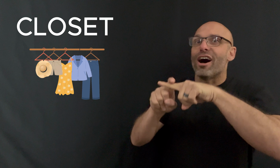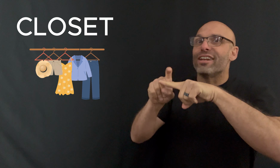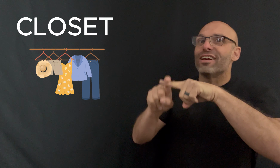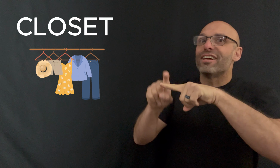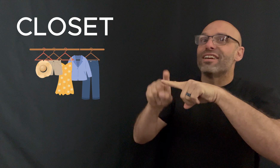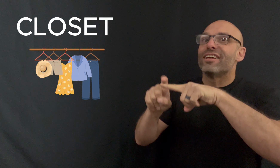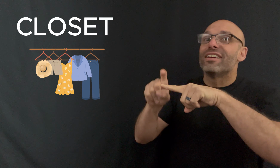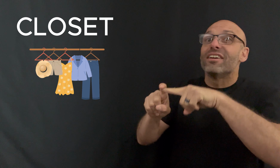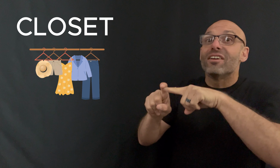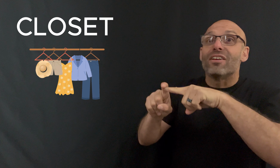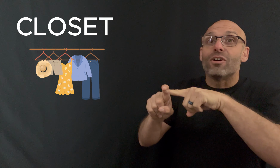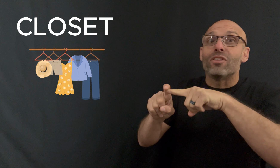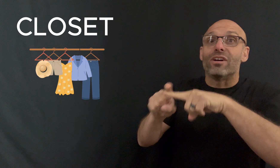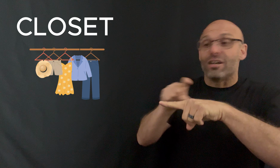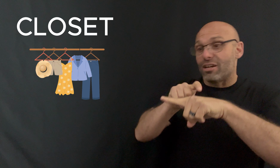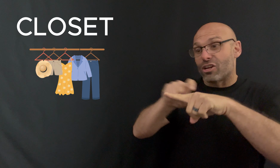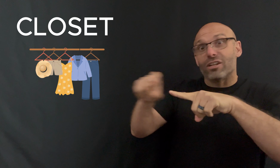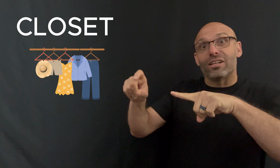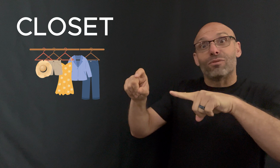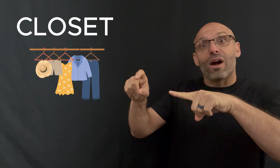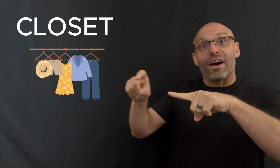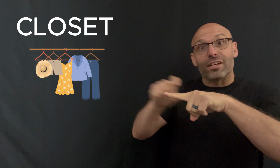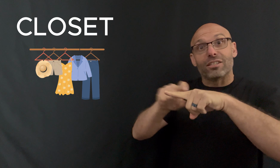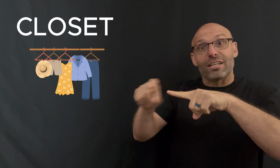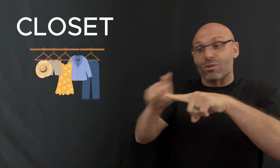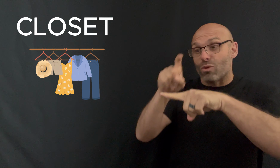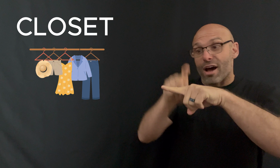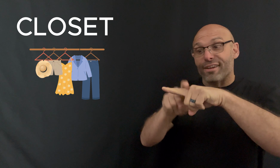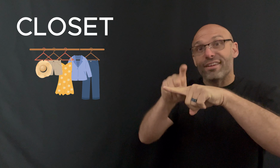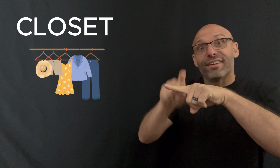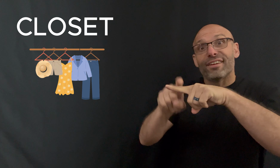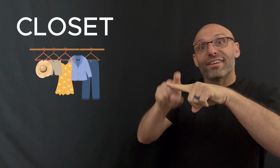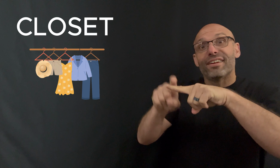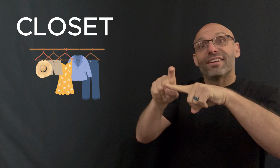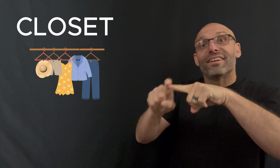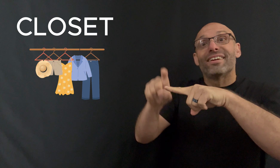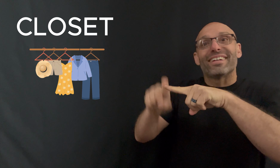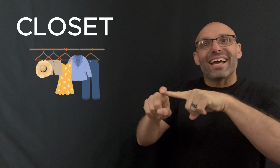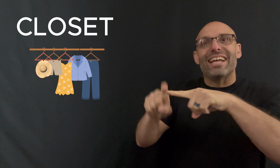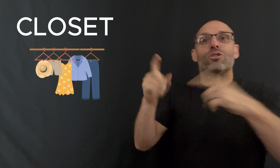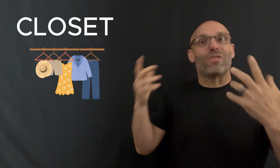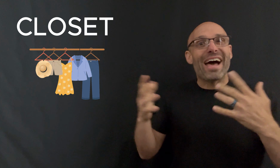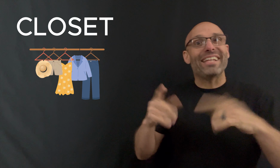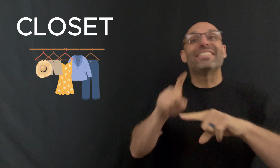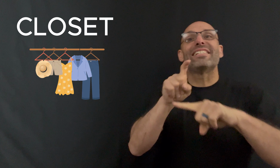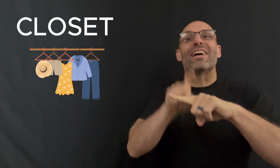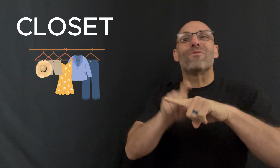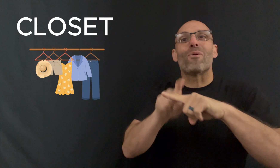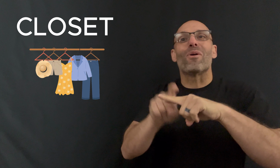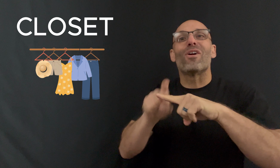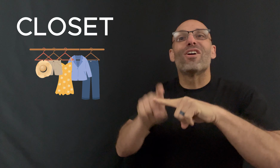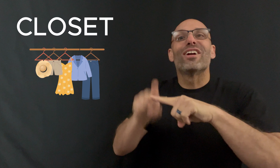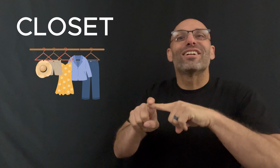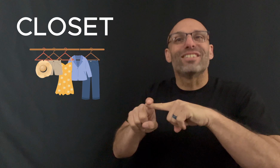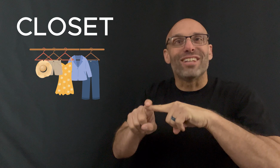on the rod, the closet rod. Okay, and so that is the sign for